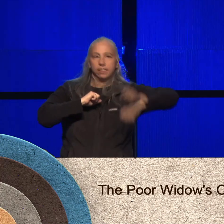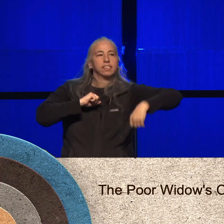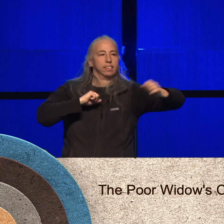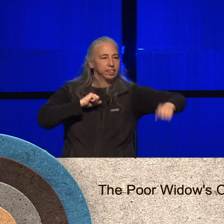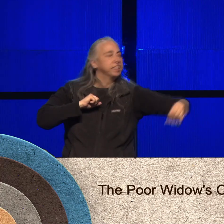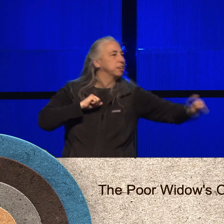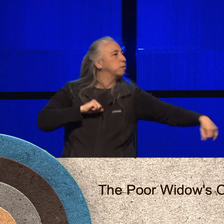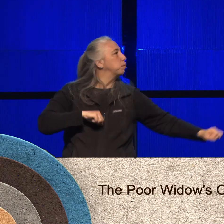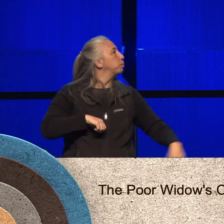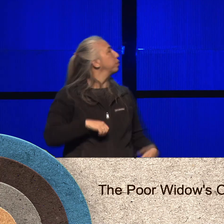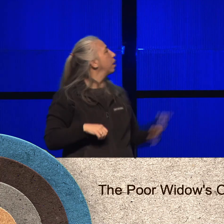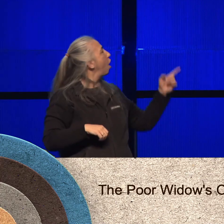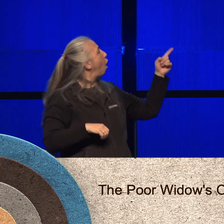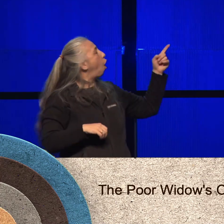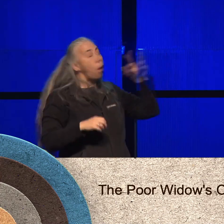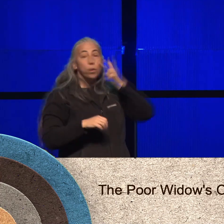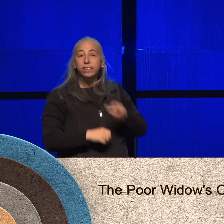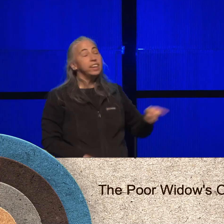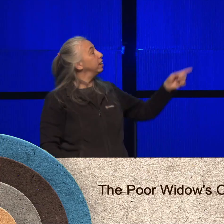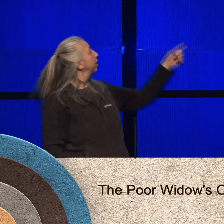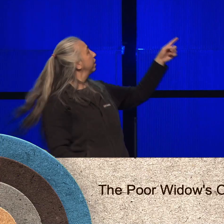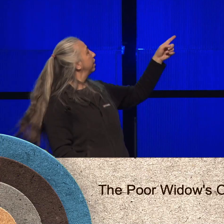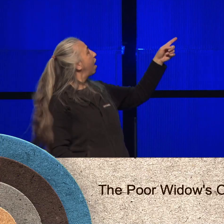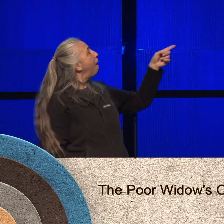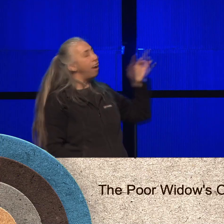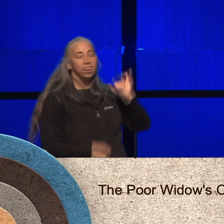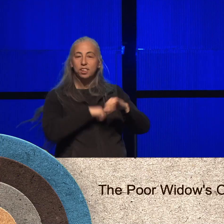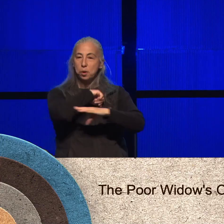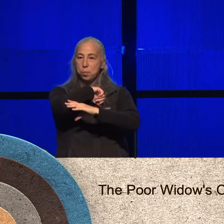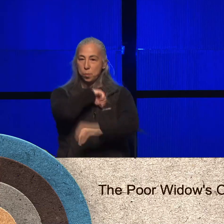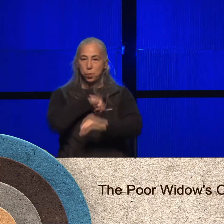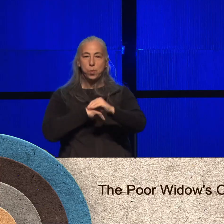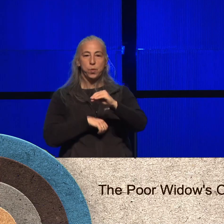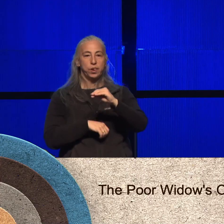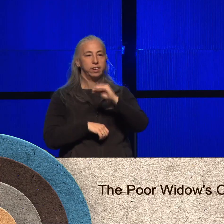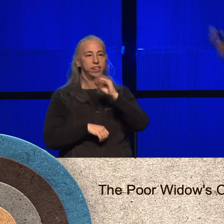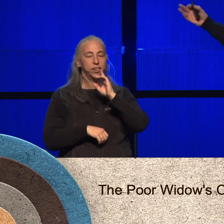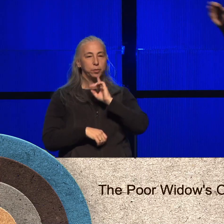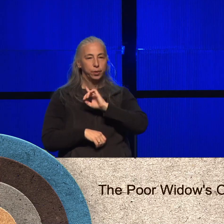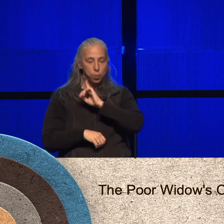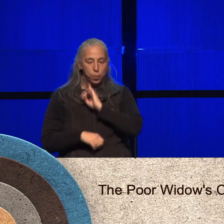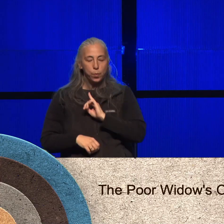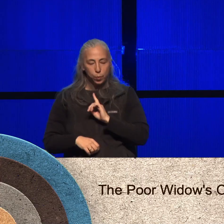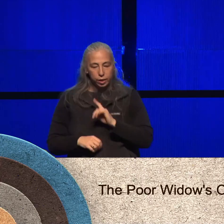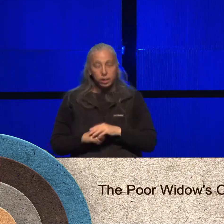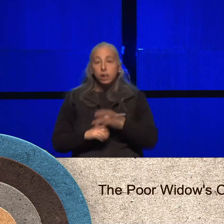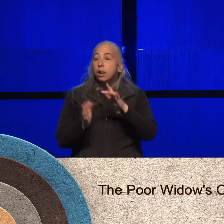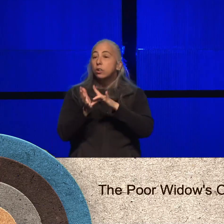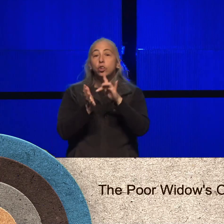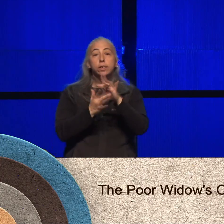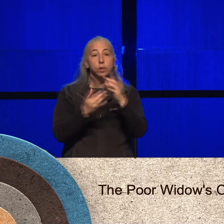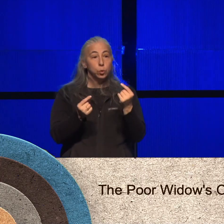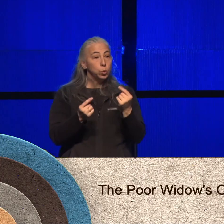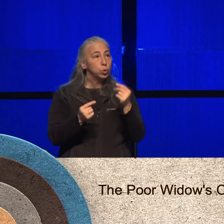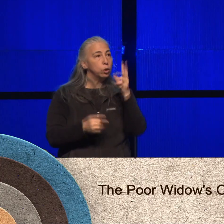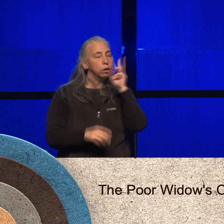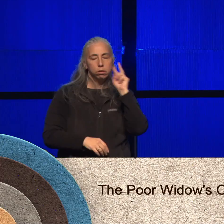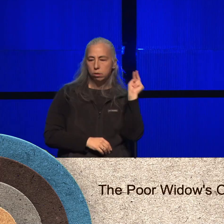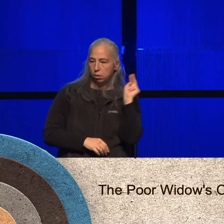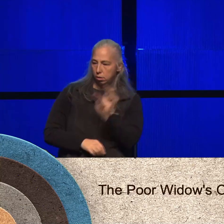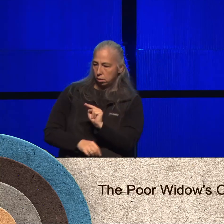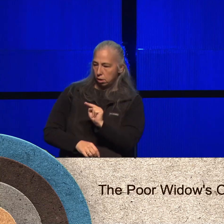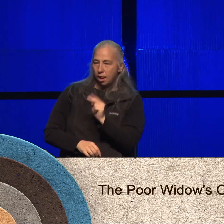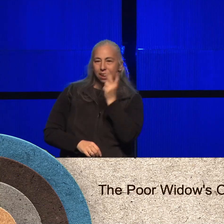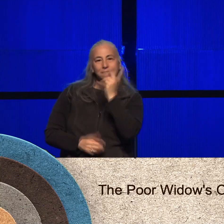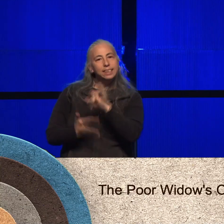Oh, I can look at it right here. Look at that. The poor widow's offering. What does Jesus do, right? He looks and sees this woman who comes